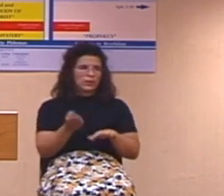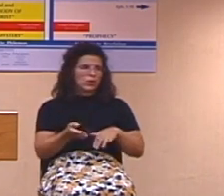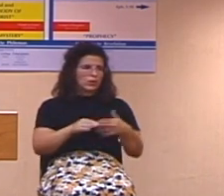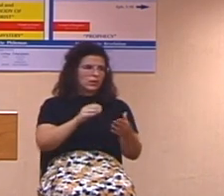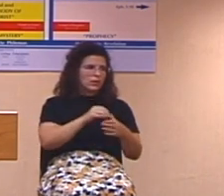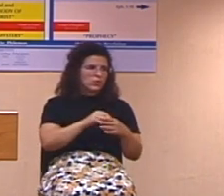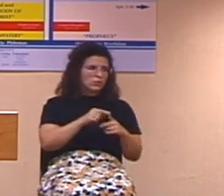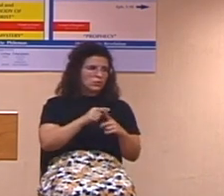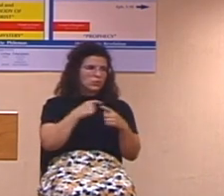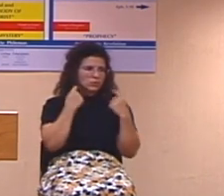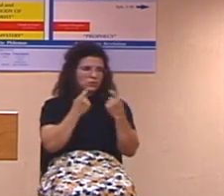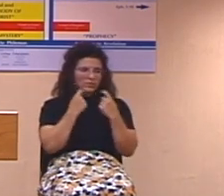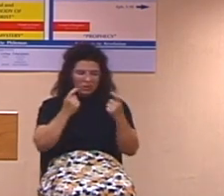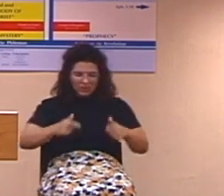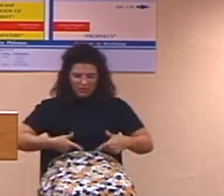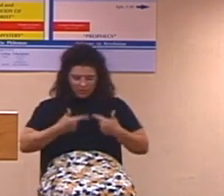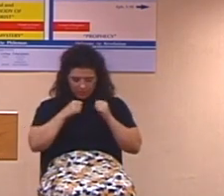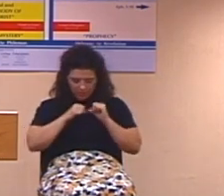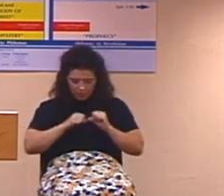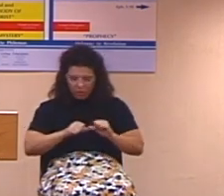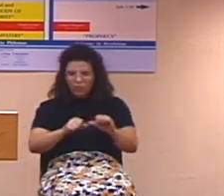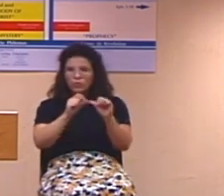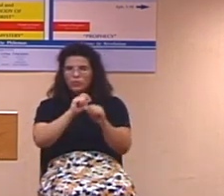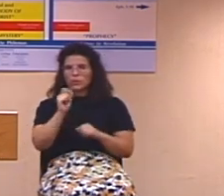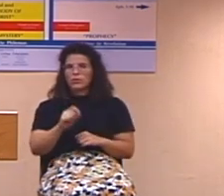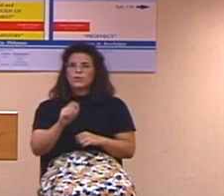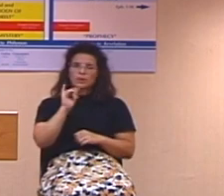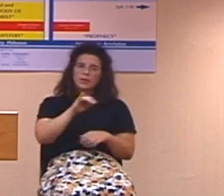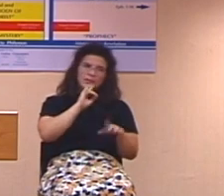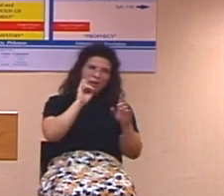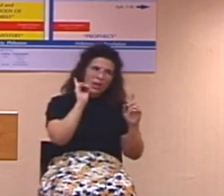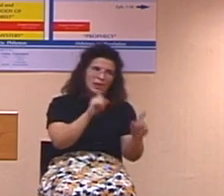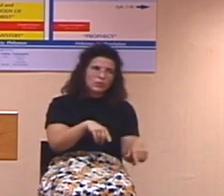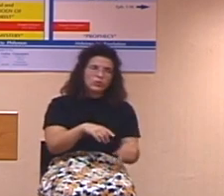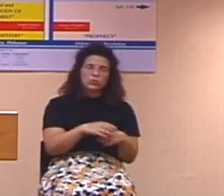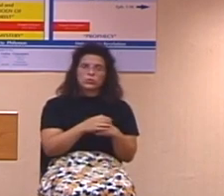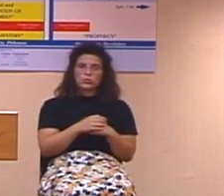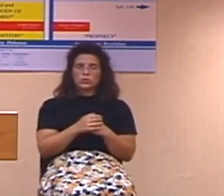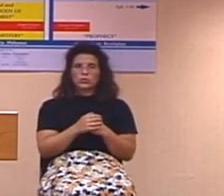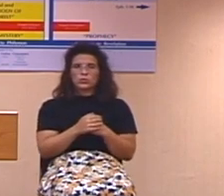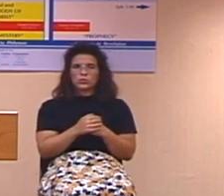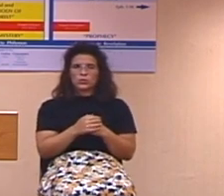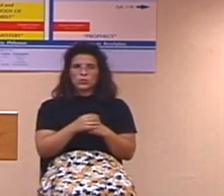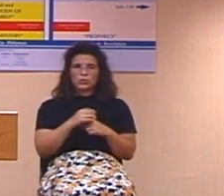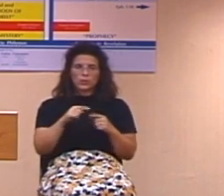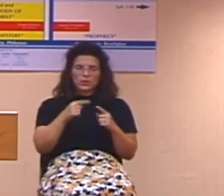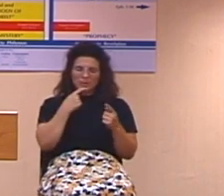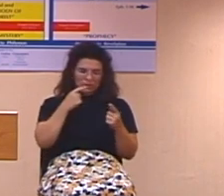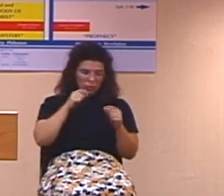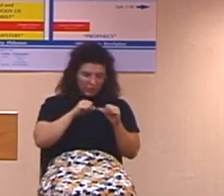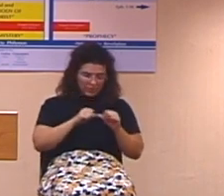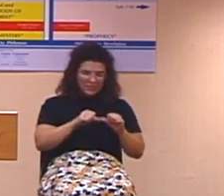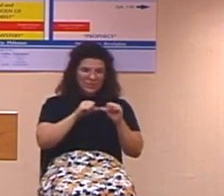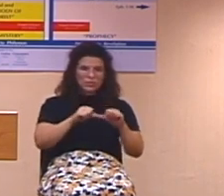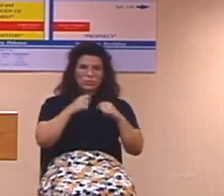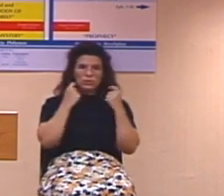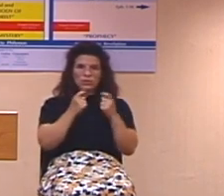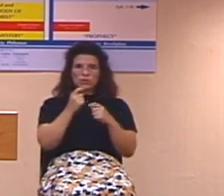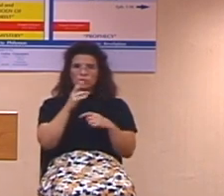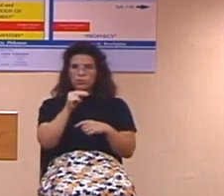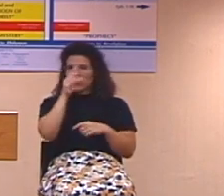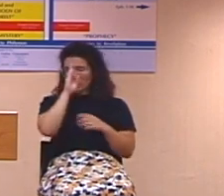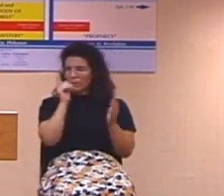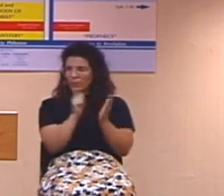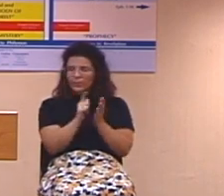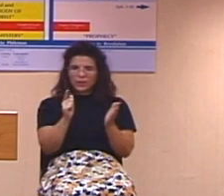longer therein? See that answer? That's the answer. When he says, hey, should we continue sin? No, God forbid,